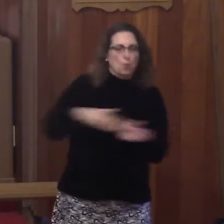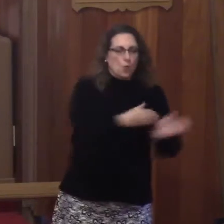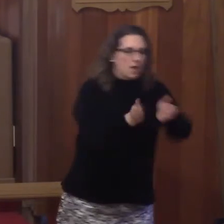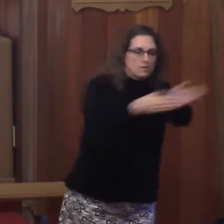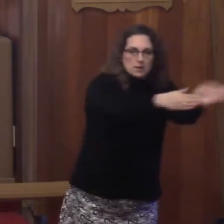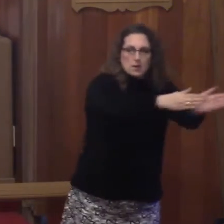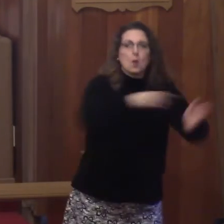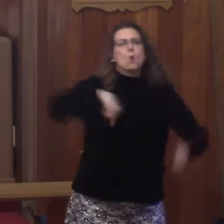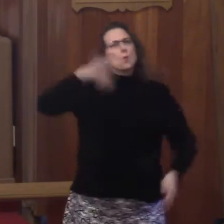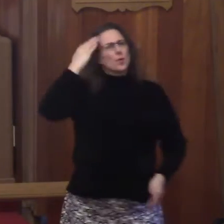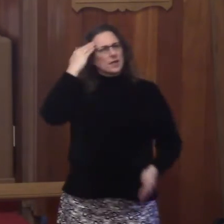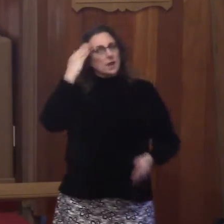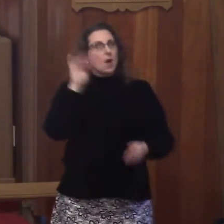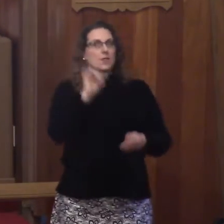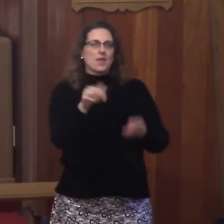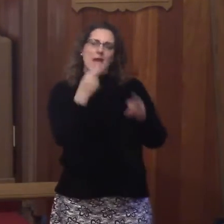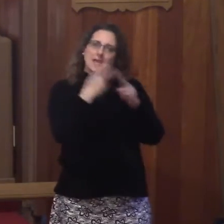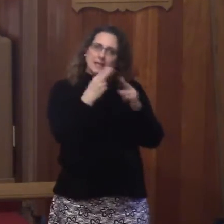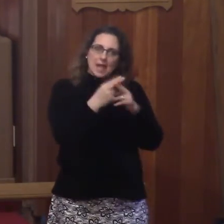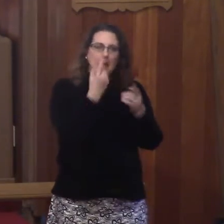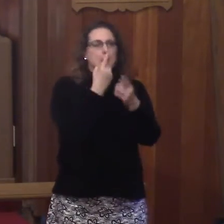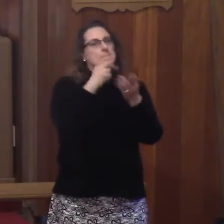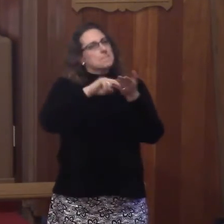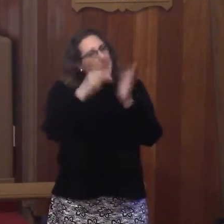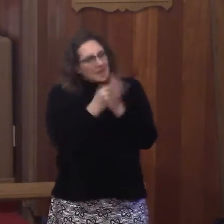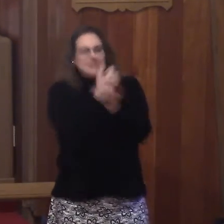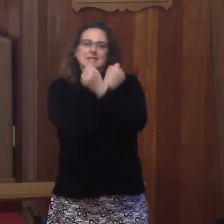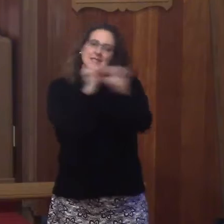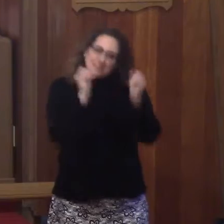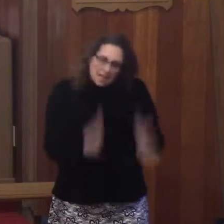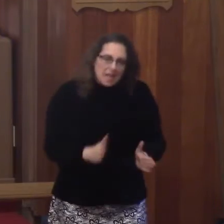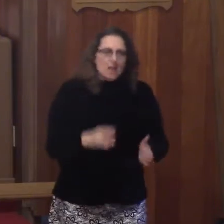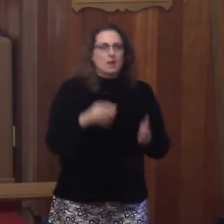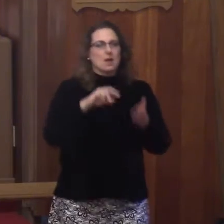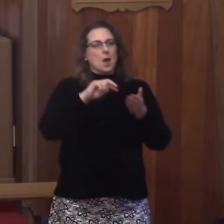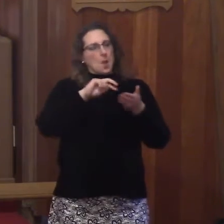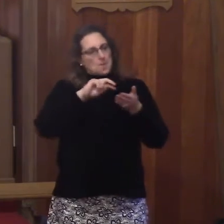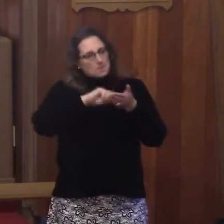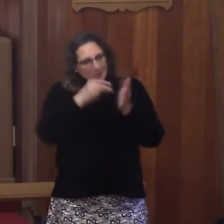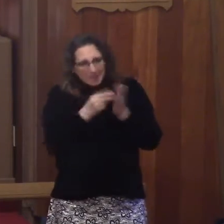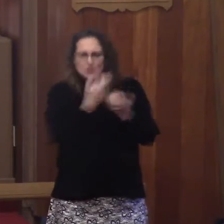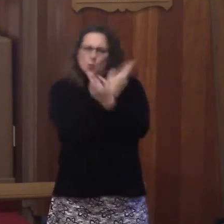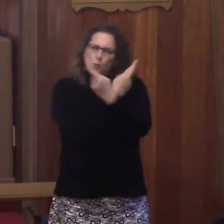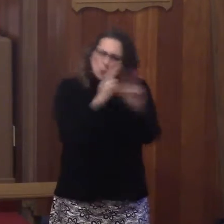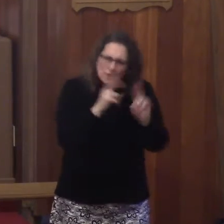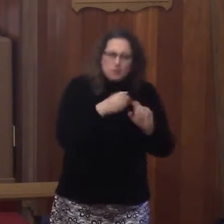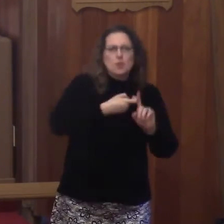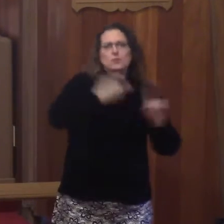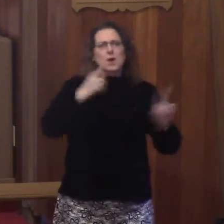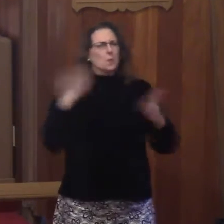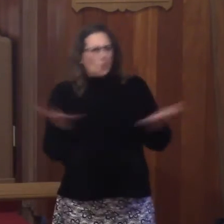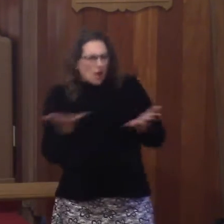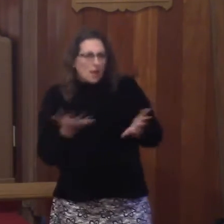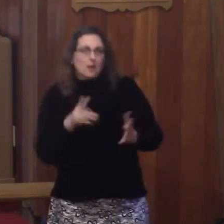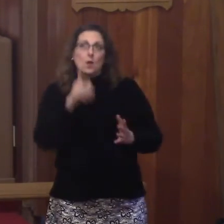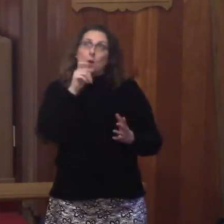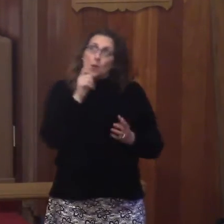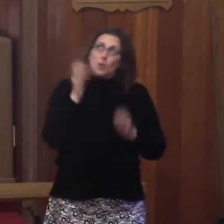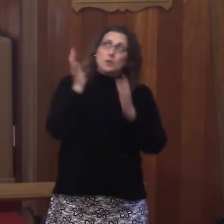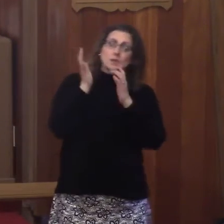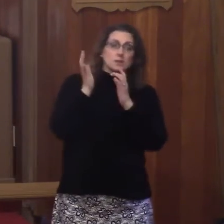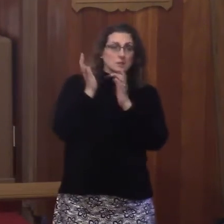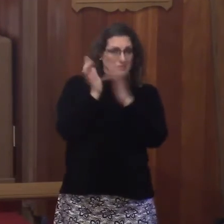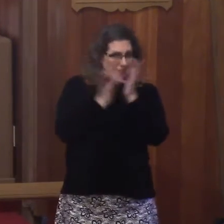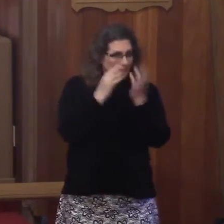So we know that this name Jesus means savior. It means deliverer. It means rescuer. But from what? And who is rescuing?